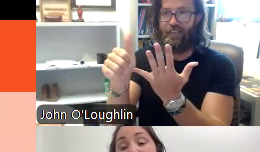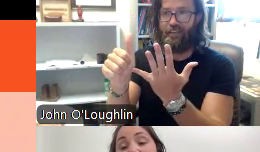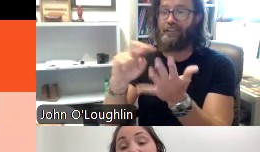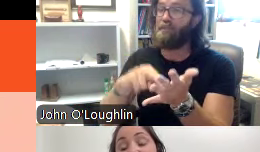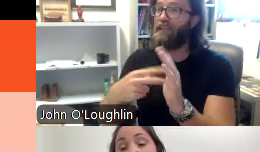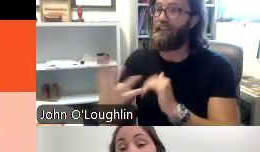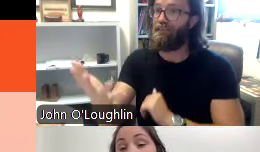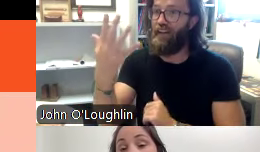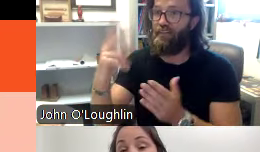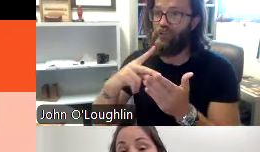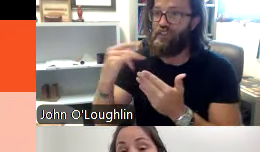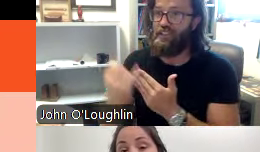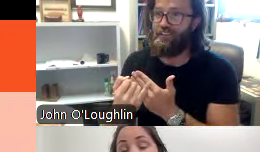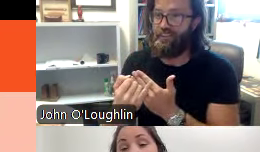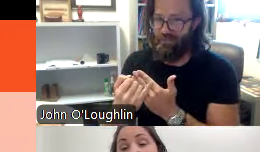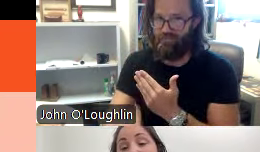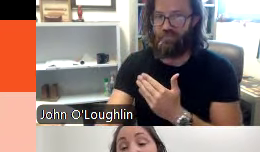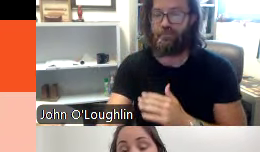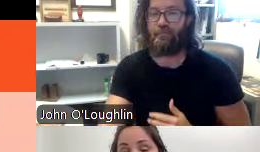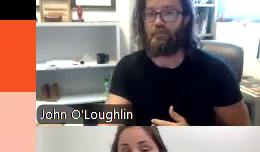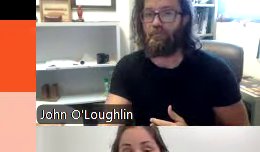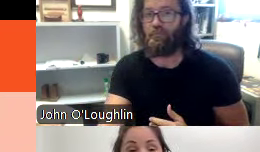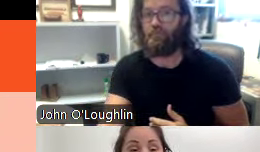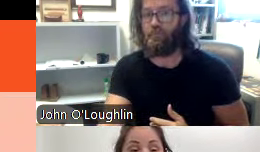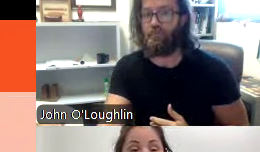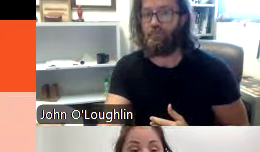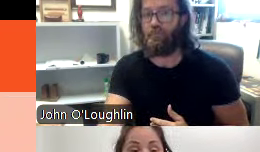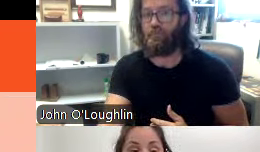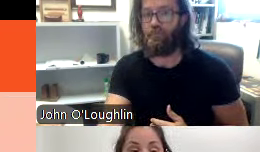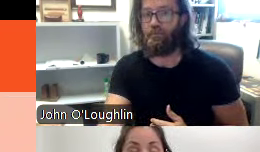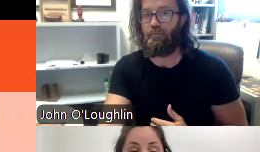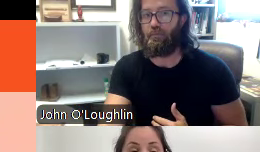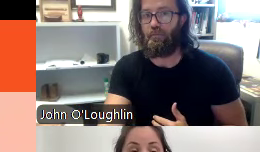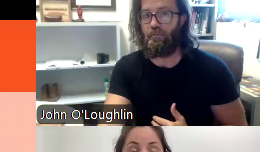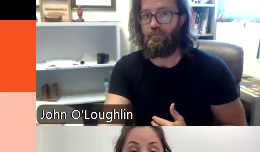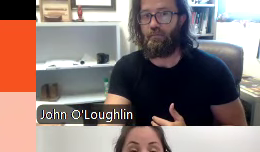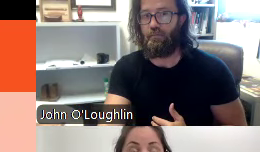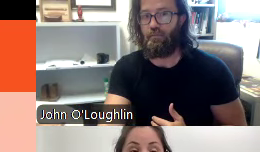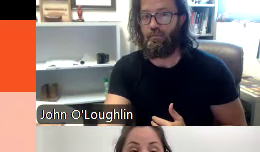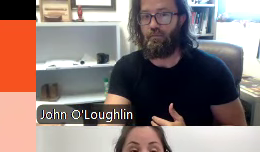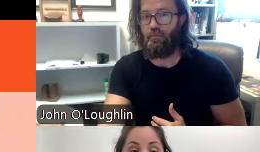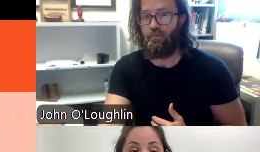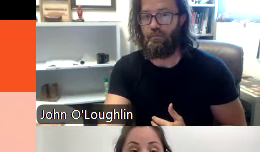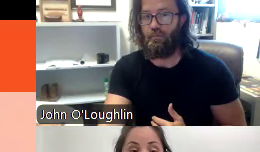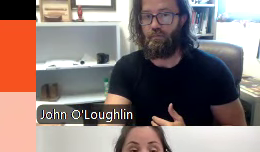have 6 through 10, which means 5 projects throughout the semester.